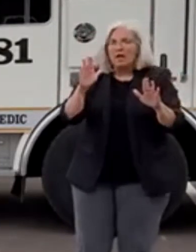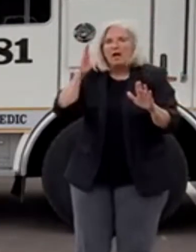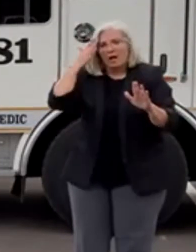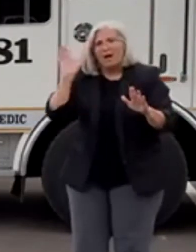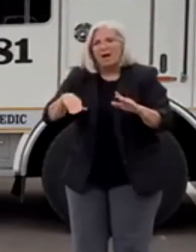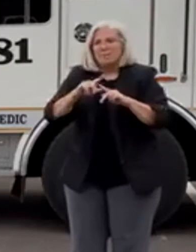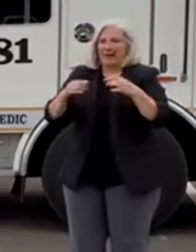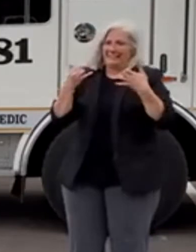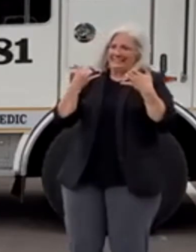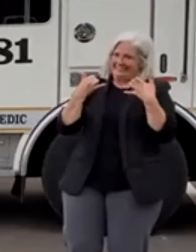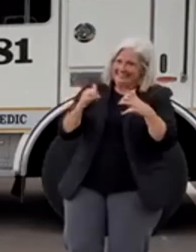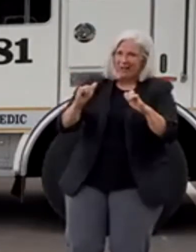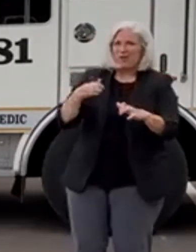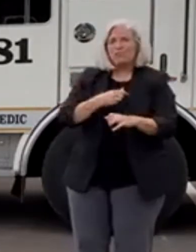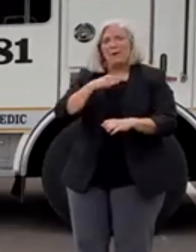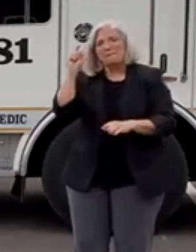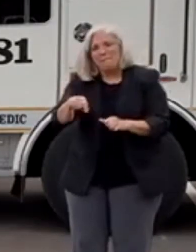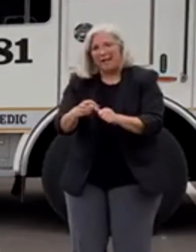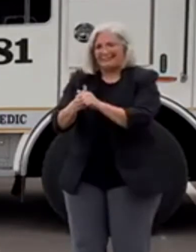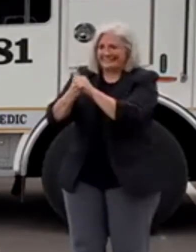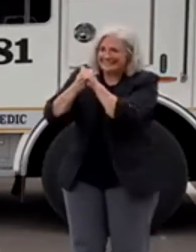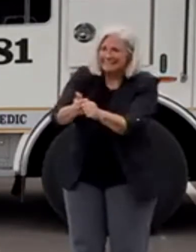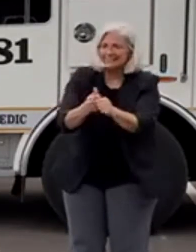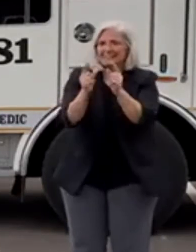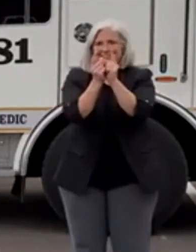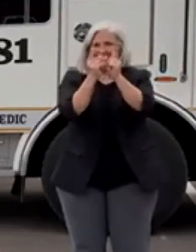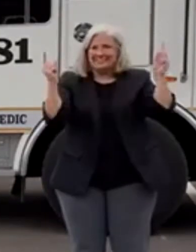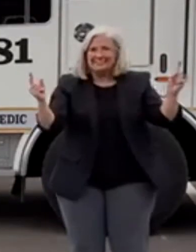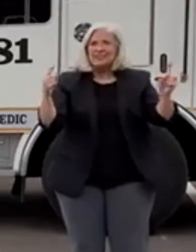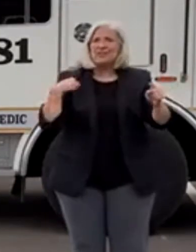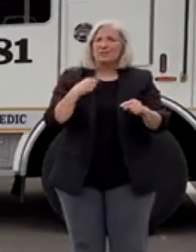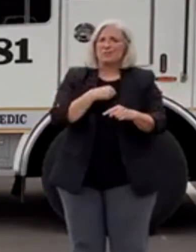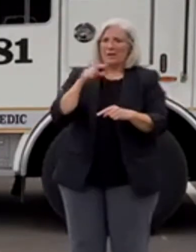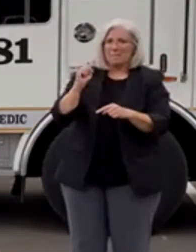from people at least 6 feet. Try not to gather and